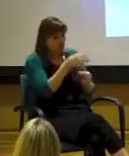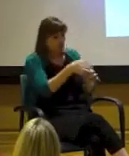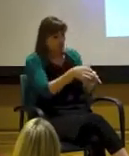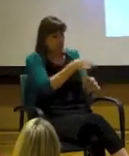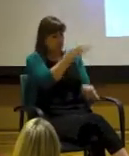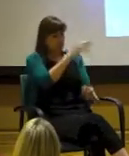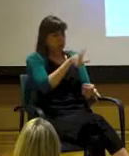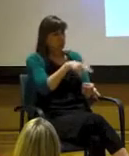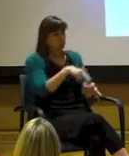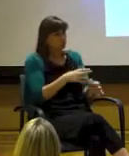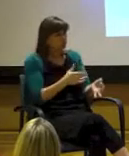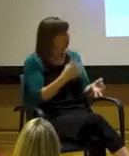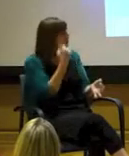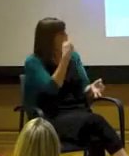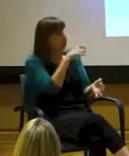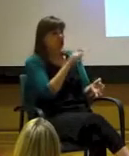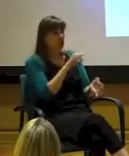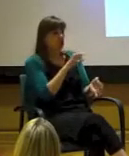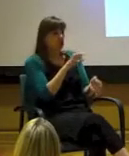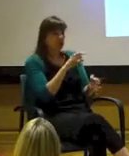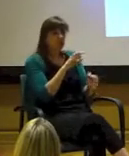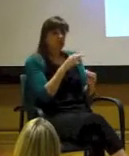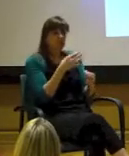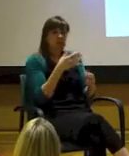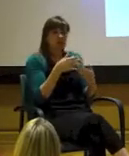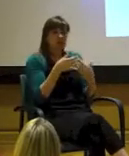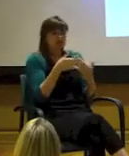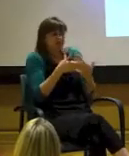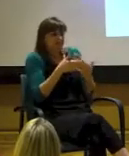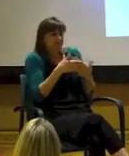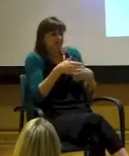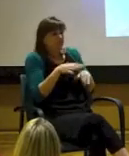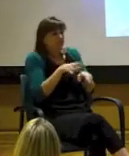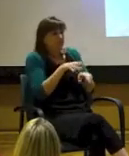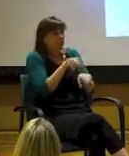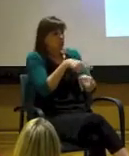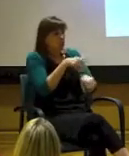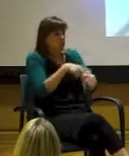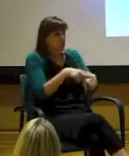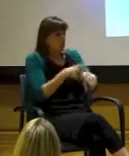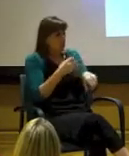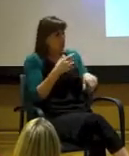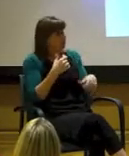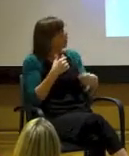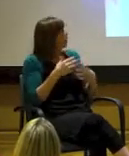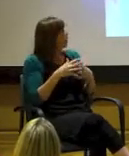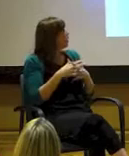cord. It's going to look pretty darn normal. And it's going to keep our